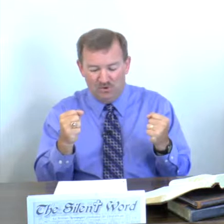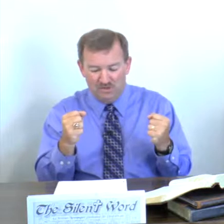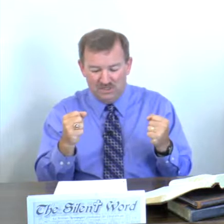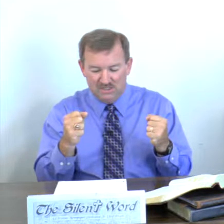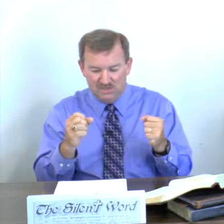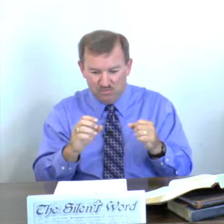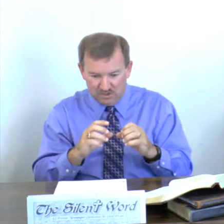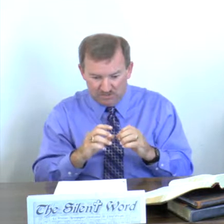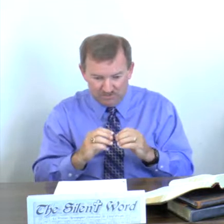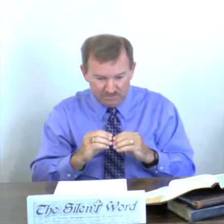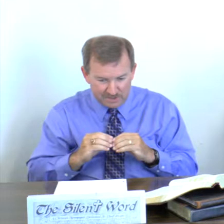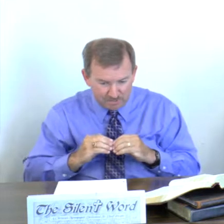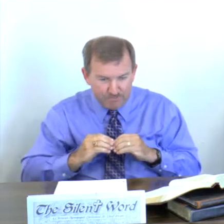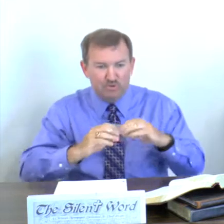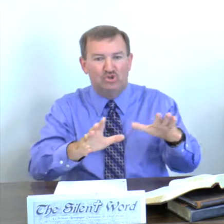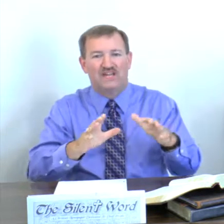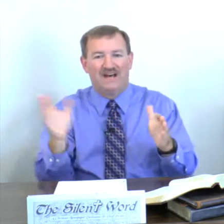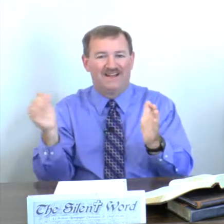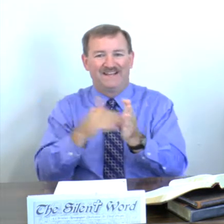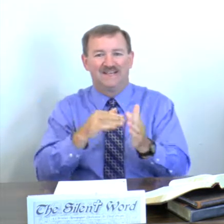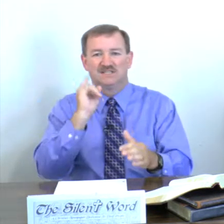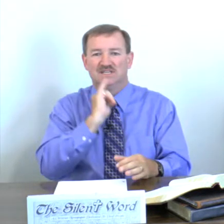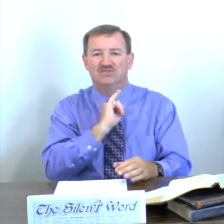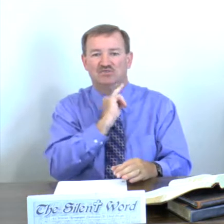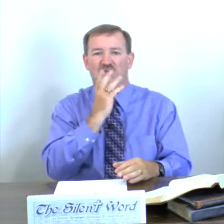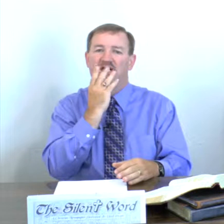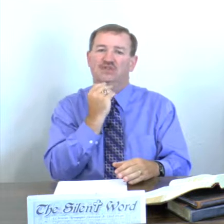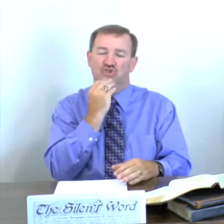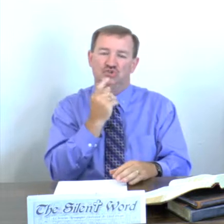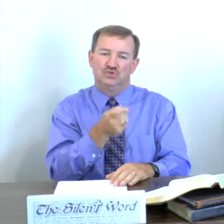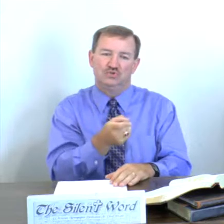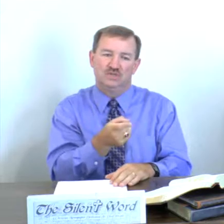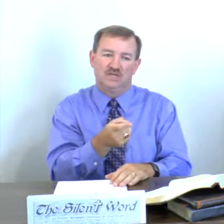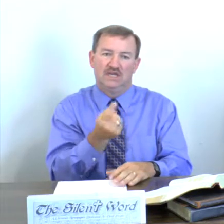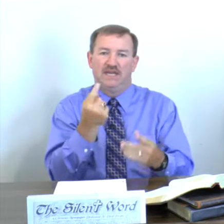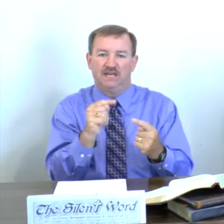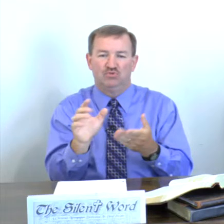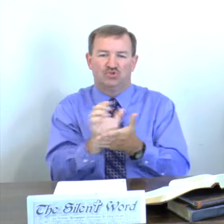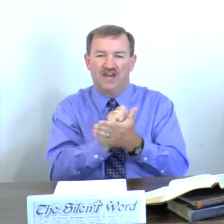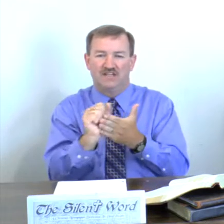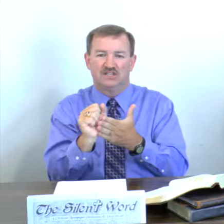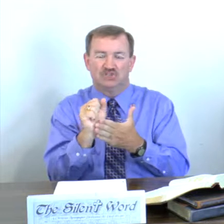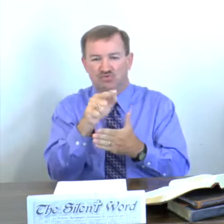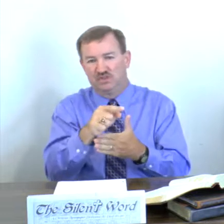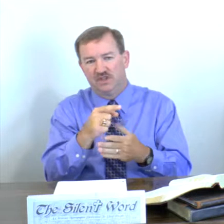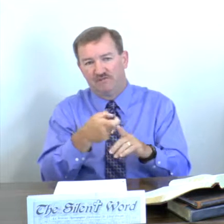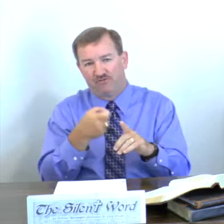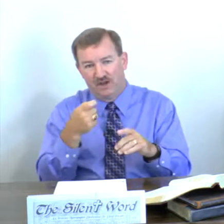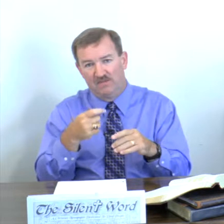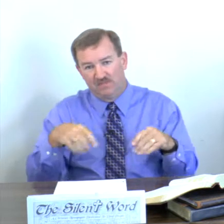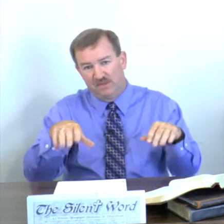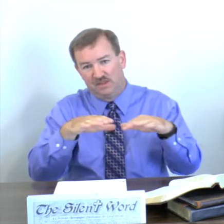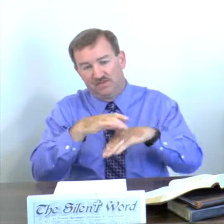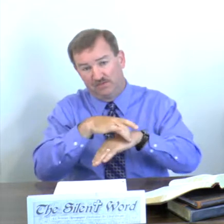power will be pushed out against Israel and the Jew. He will try to destroy them from